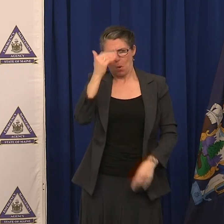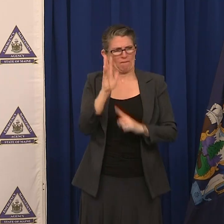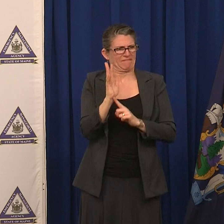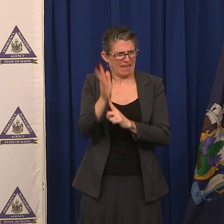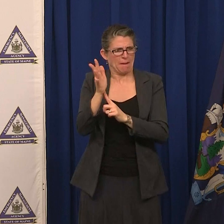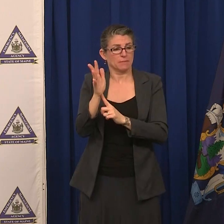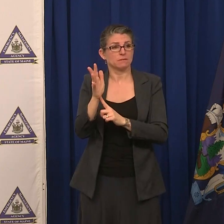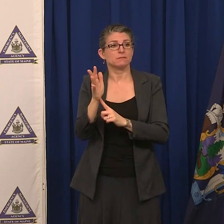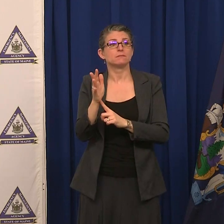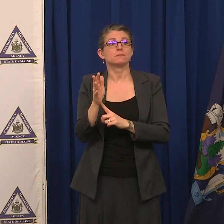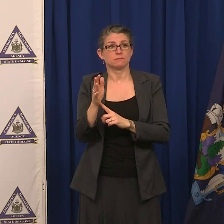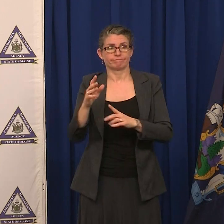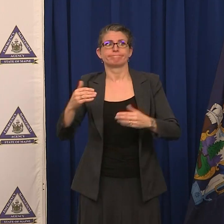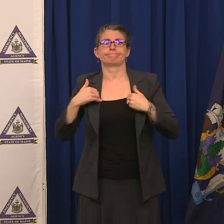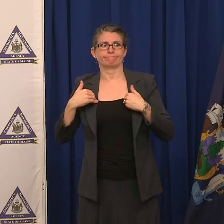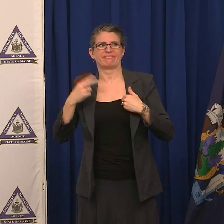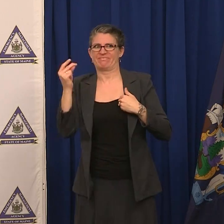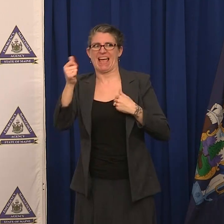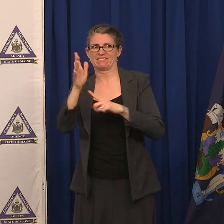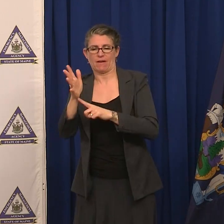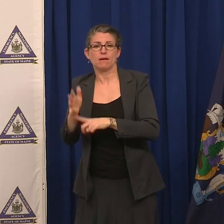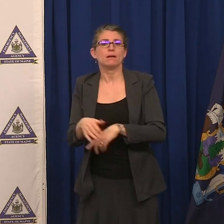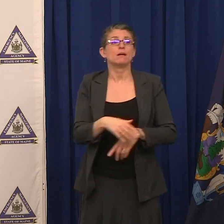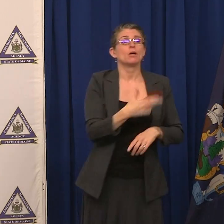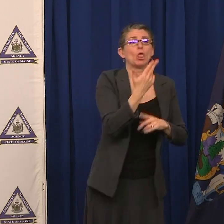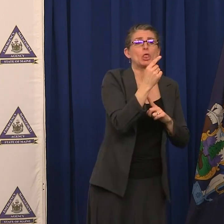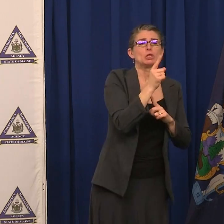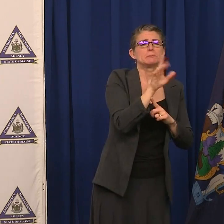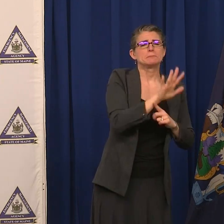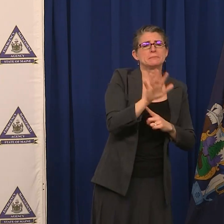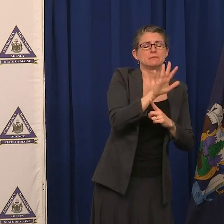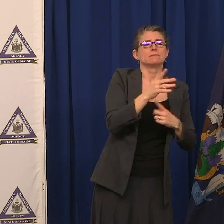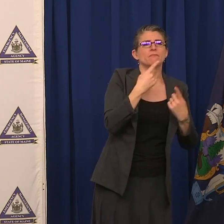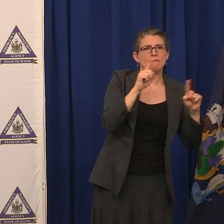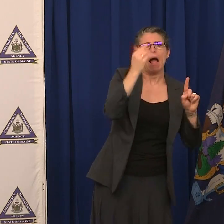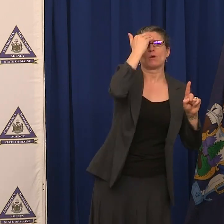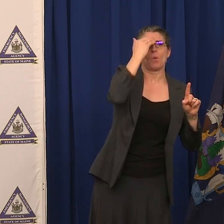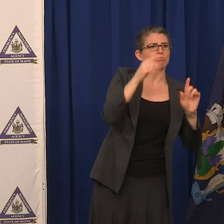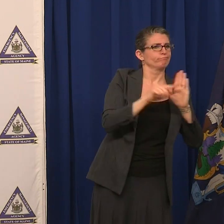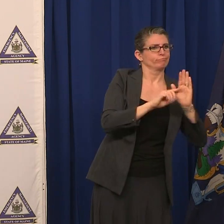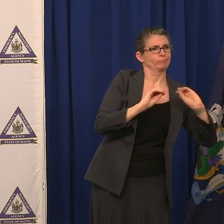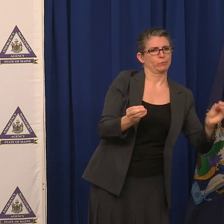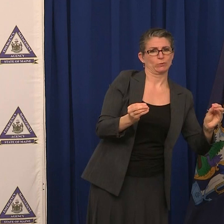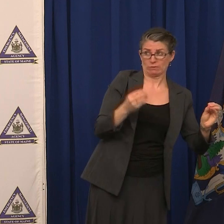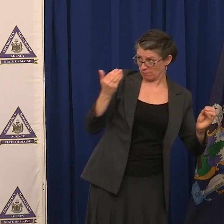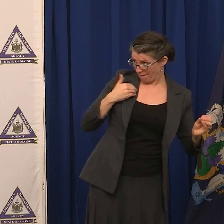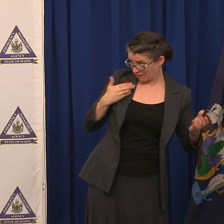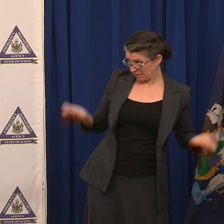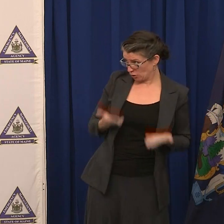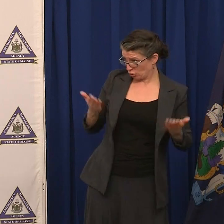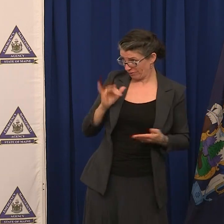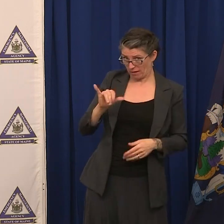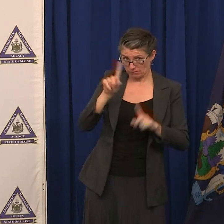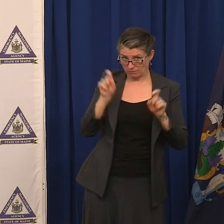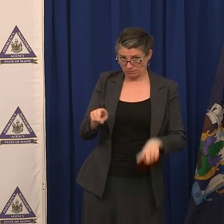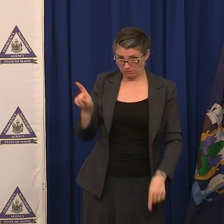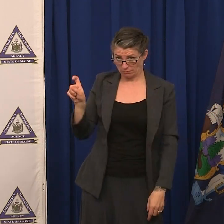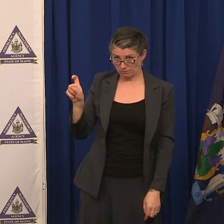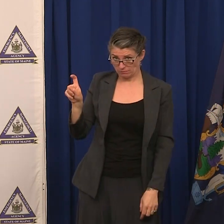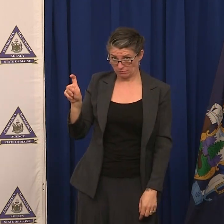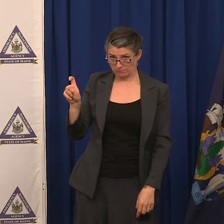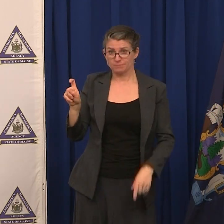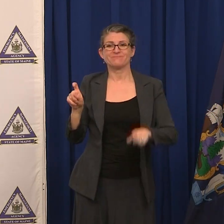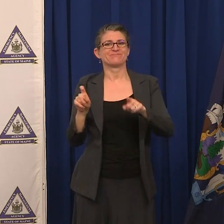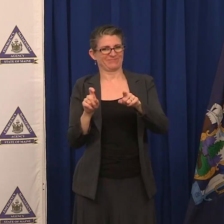Maine, and when that might be deployed, if it is? What I can tell you is that I have been personally following, as well